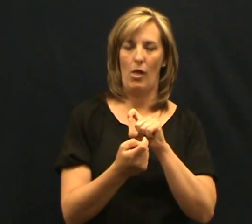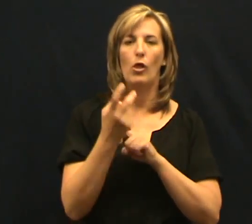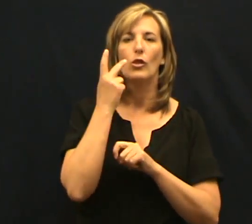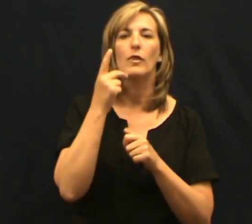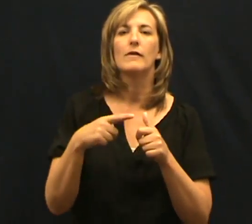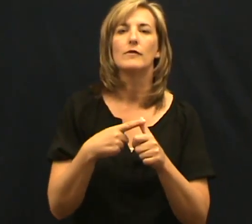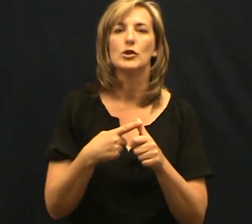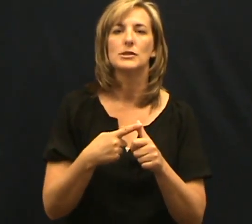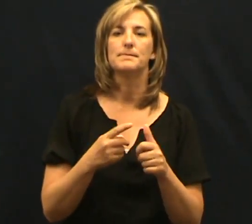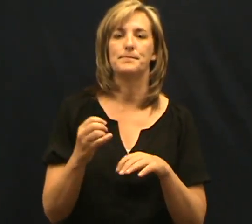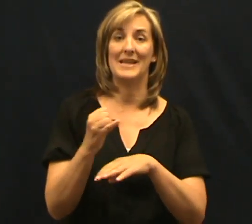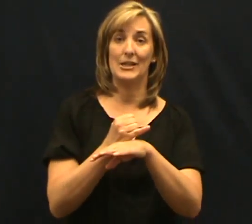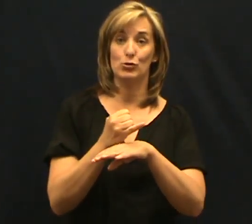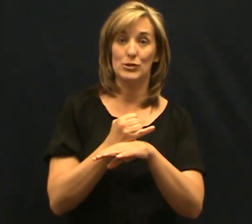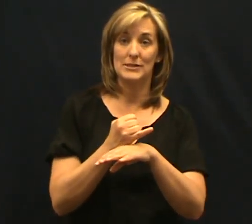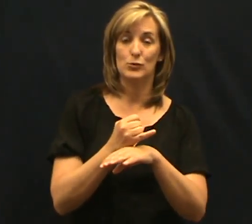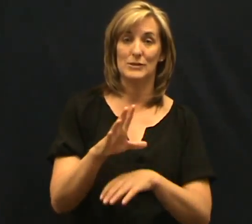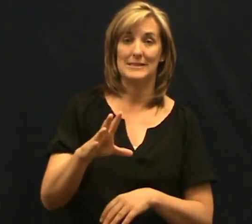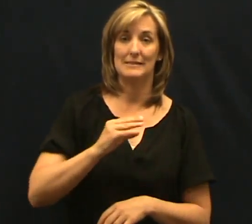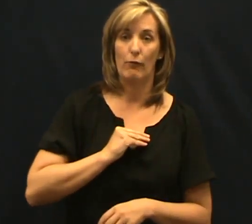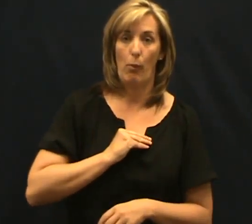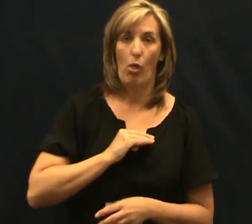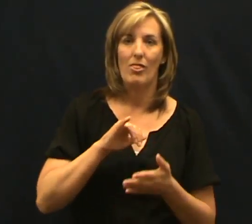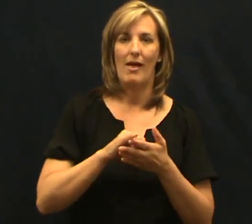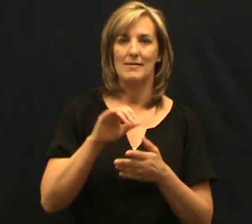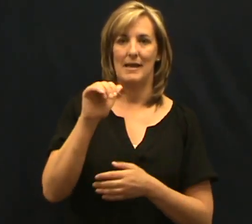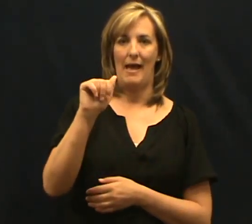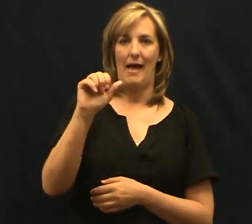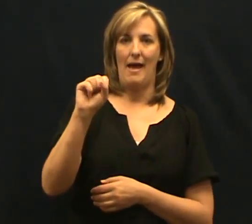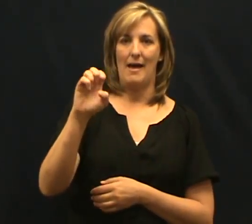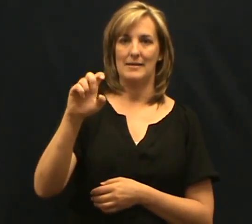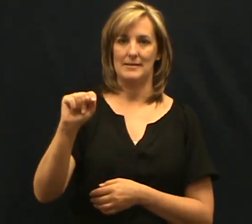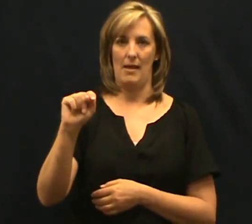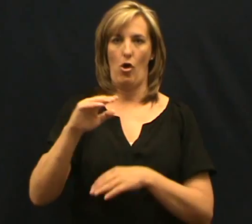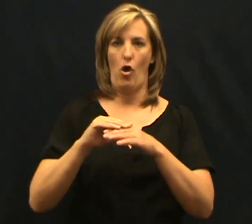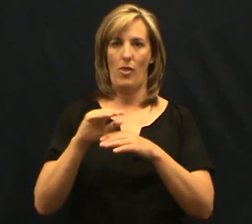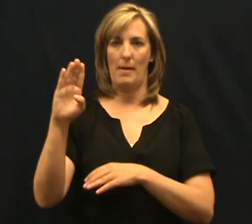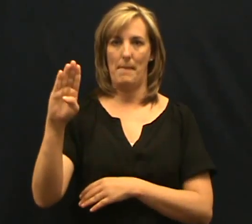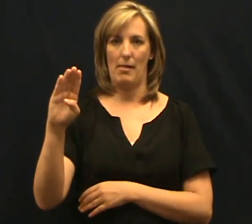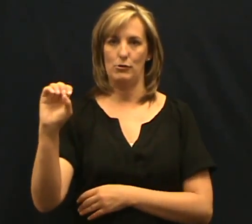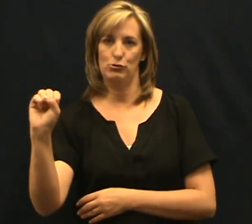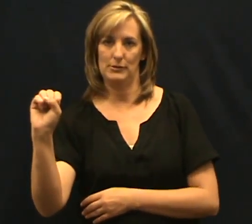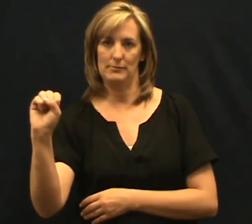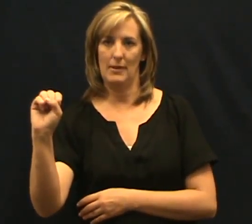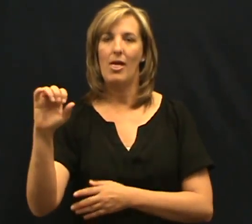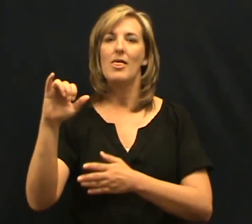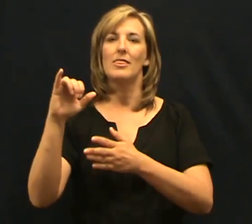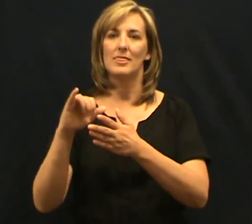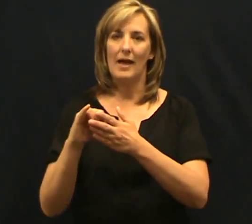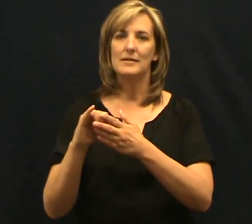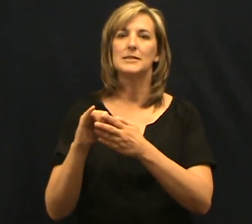Interest receivable, which is an asset on the balance sheet, is related to interest revenue on the income statement